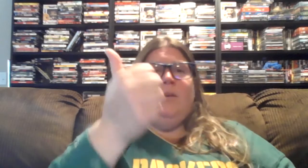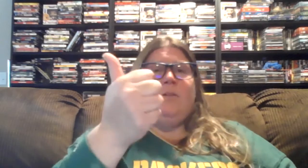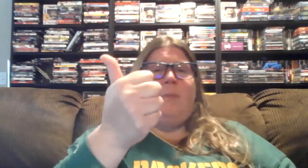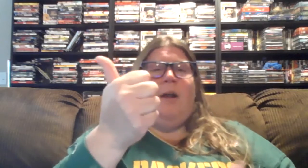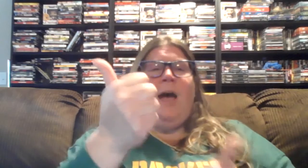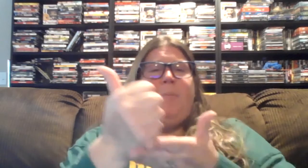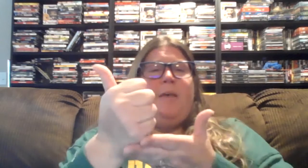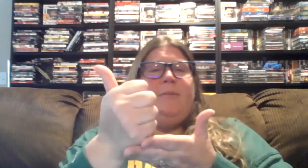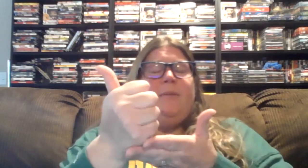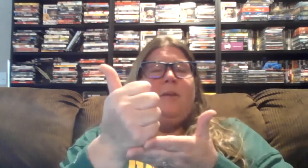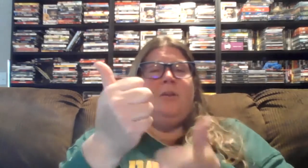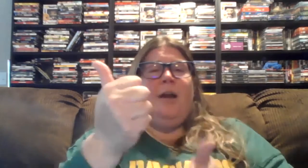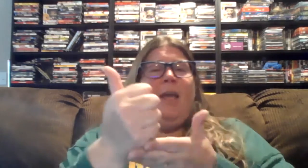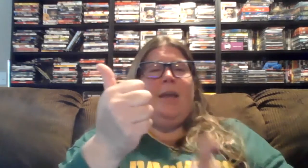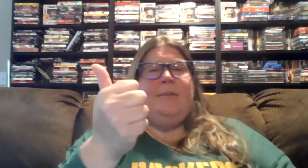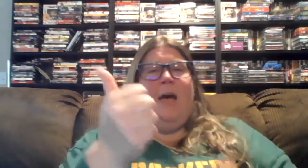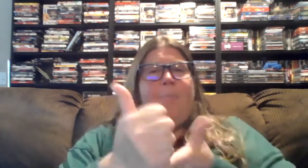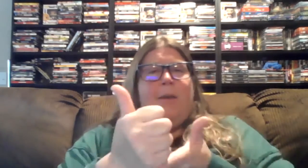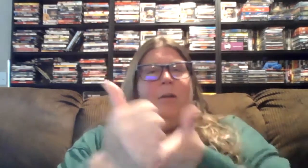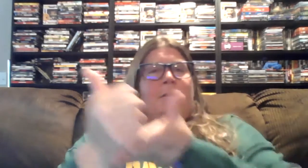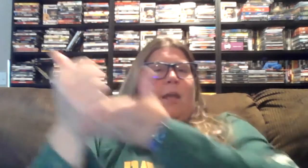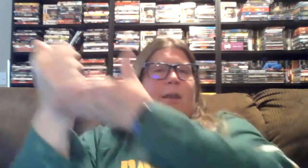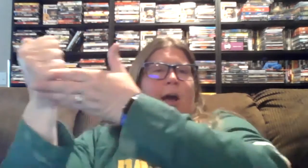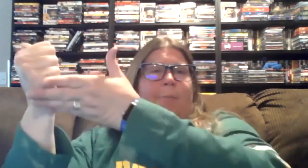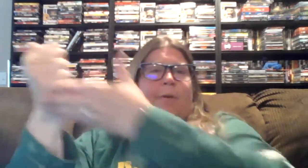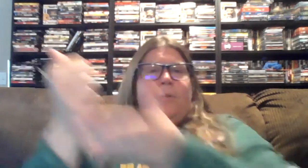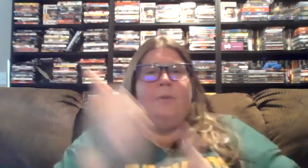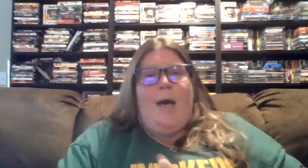So remember, help is your hand is helping your other hand up. So help.